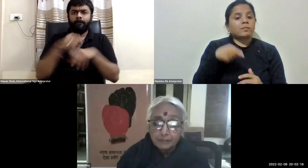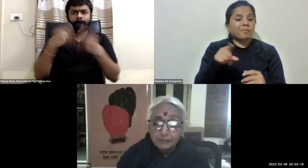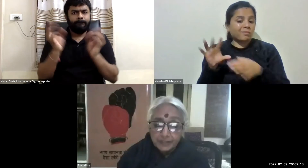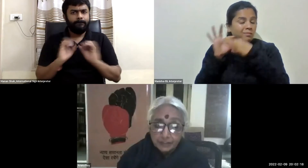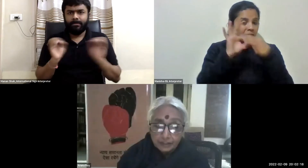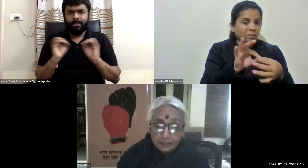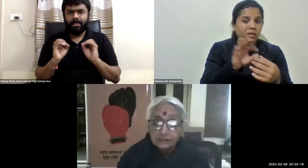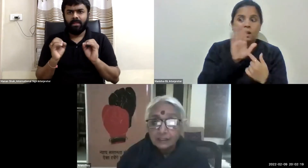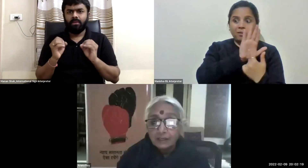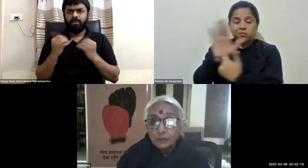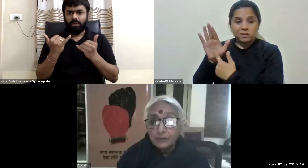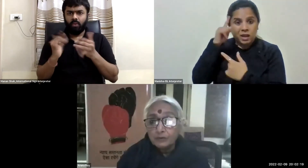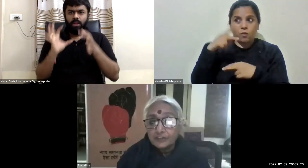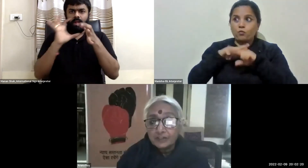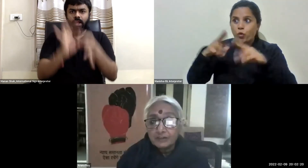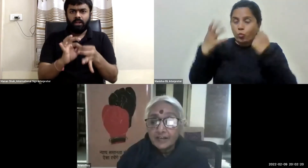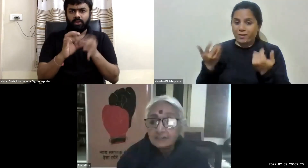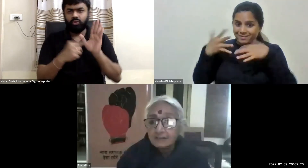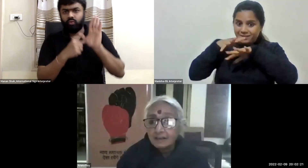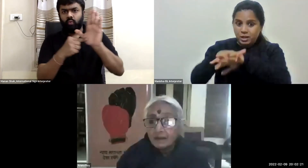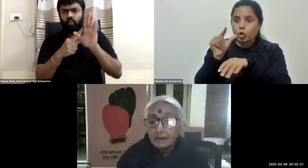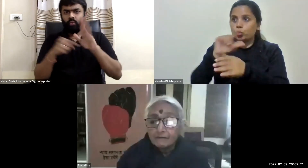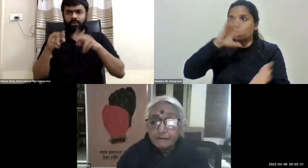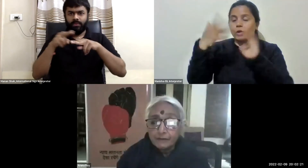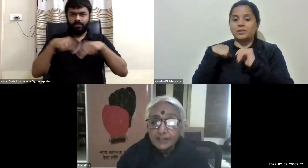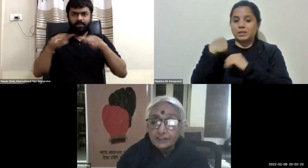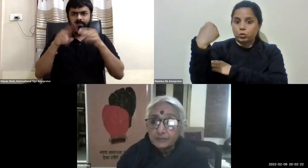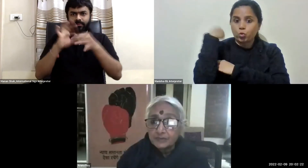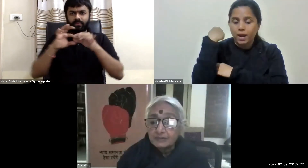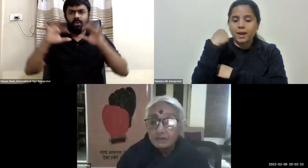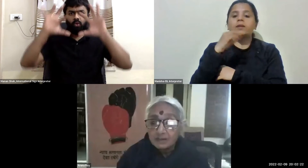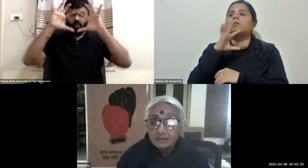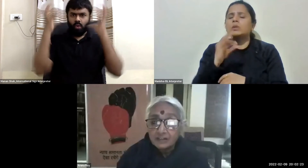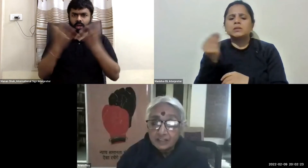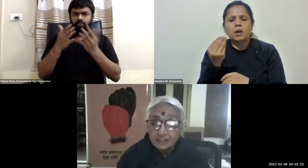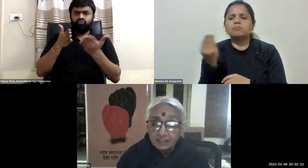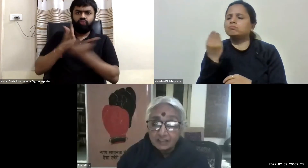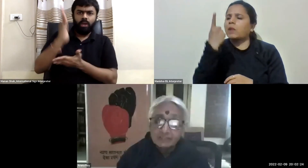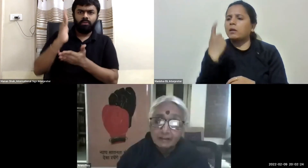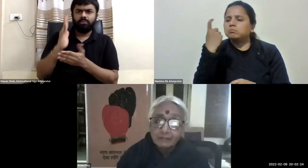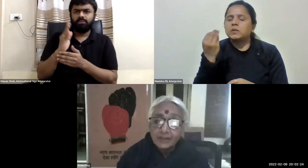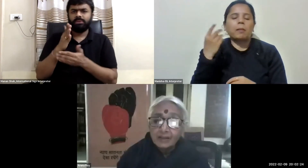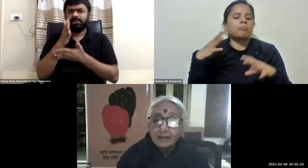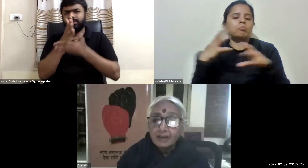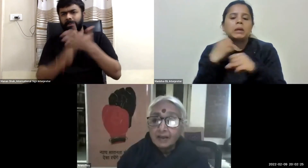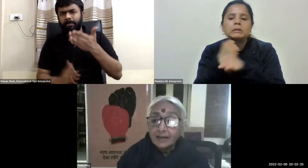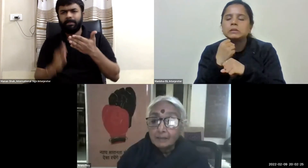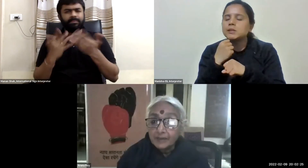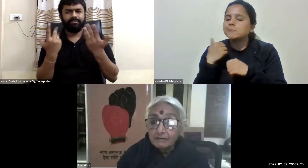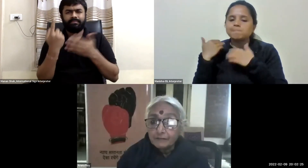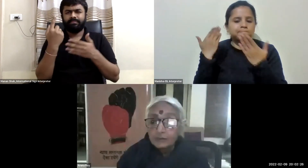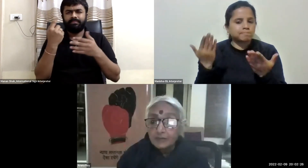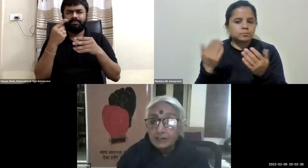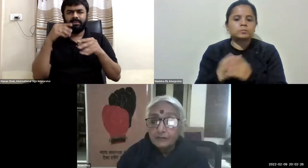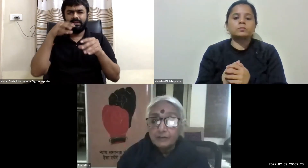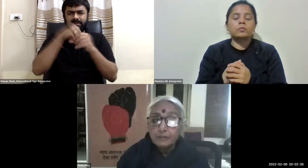for complete inclusion with universal rights and few exceptions is critical and necessary. A